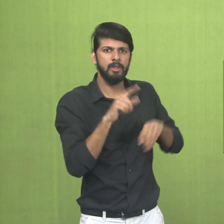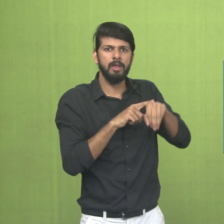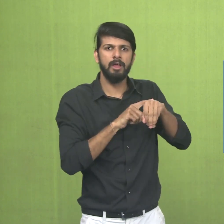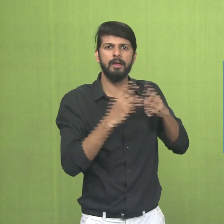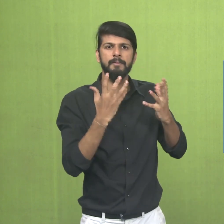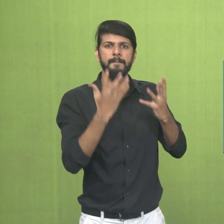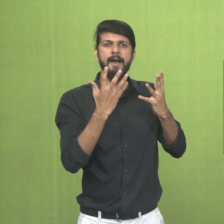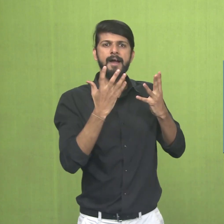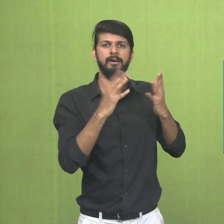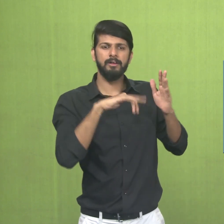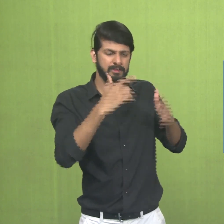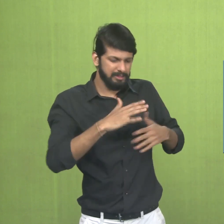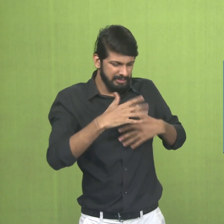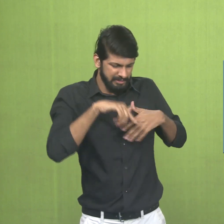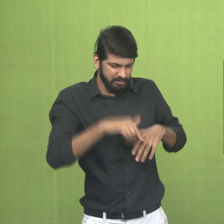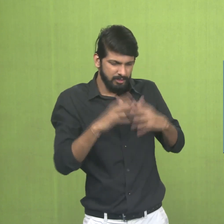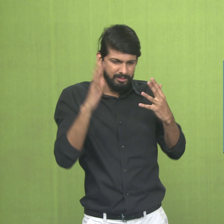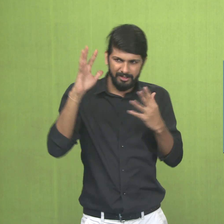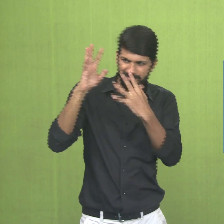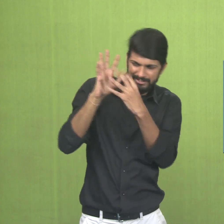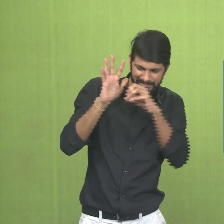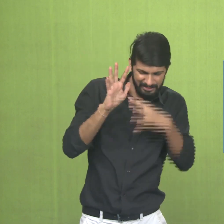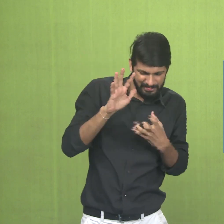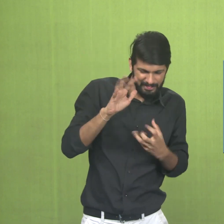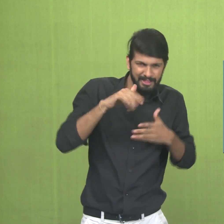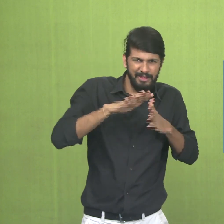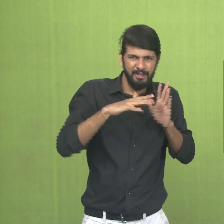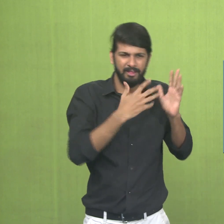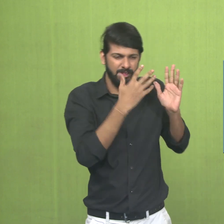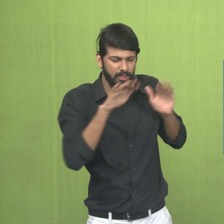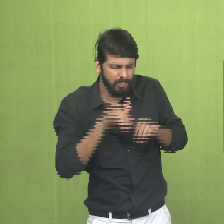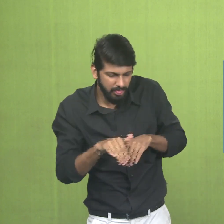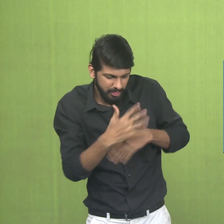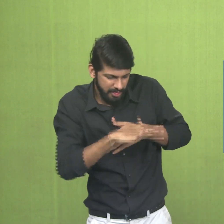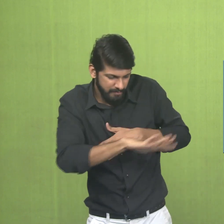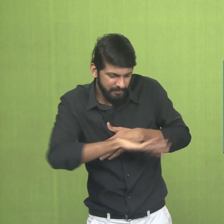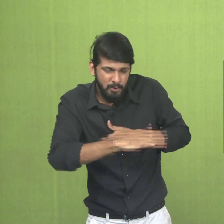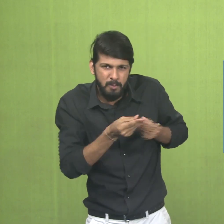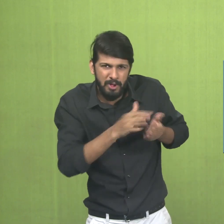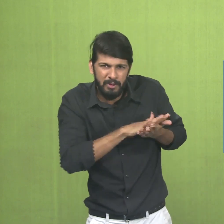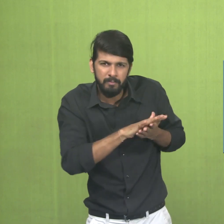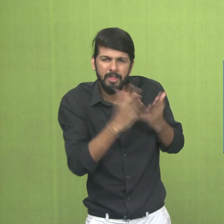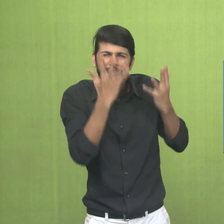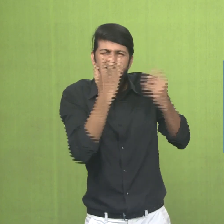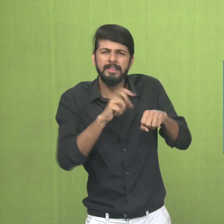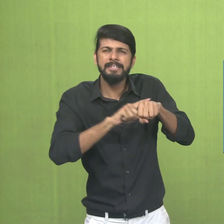The artist has played with the various shades of these three colors. For example,